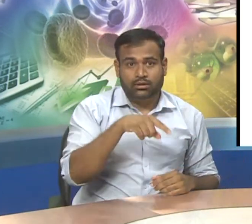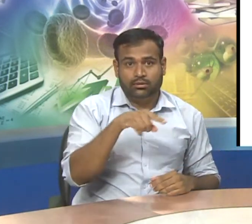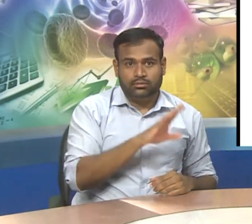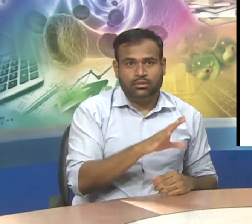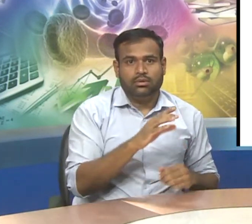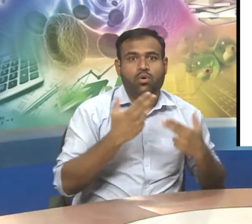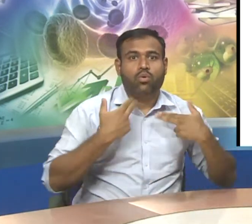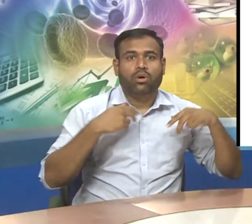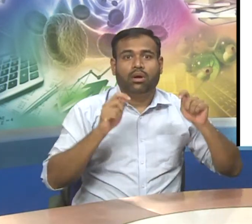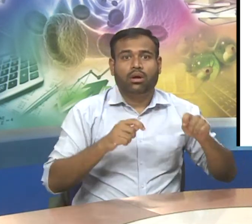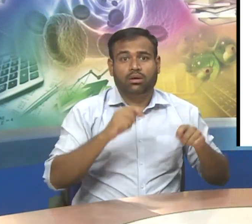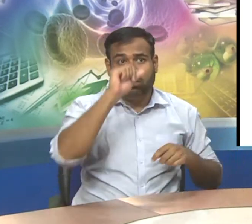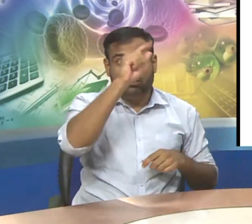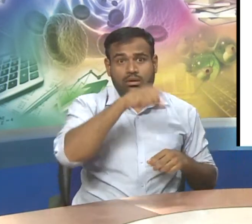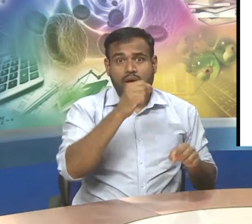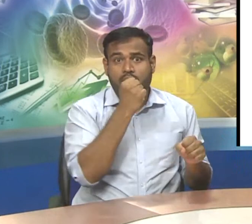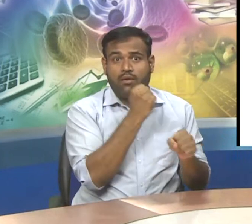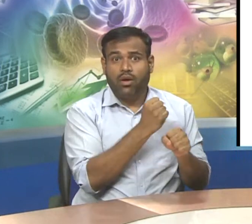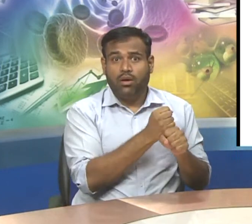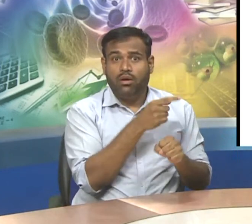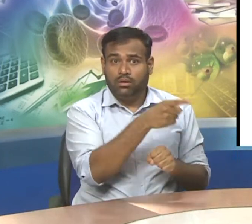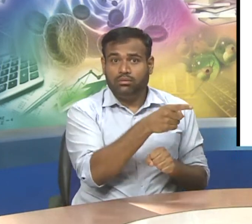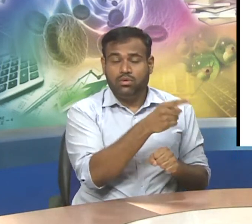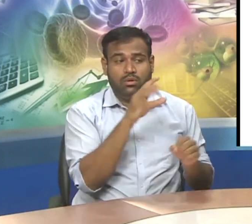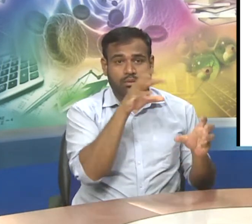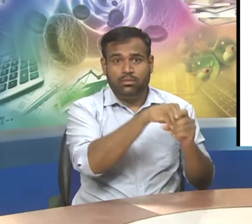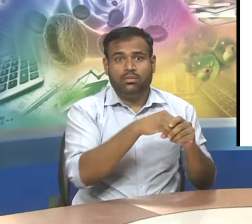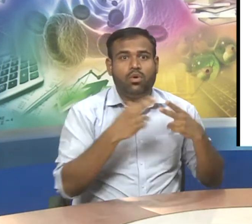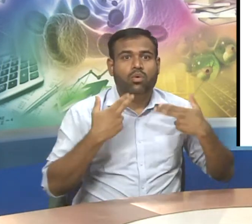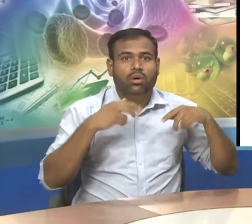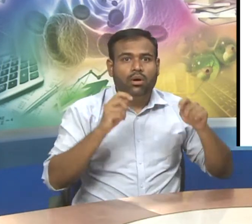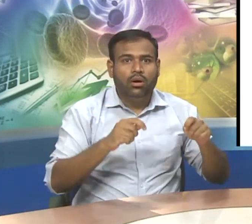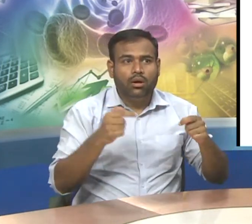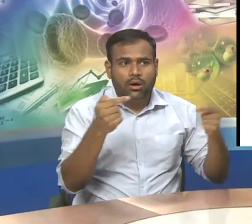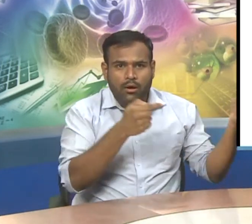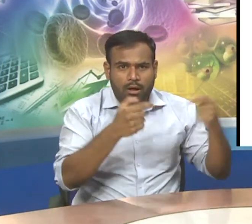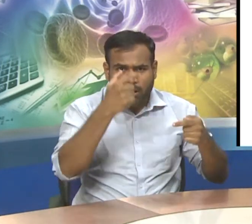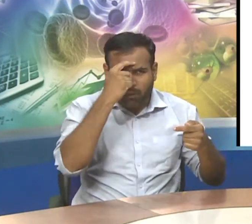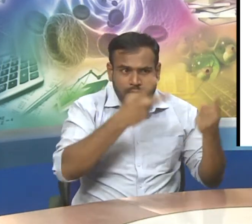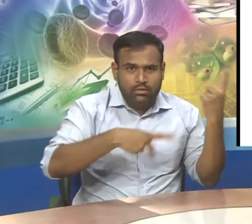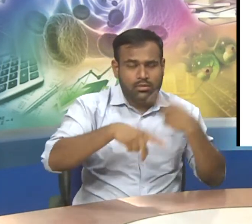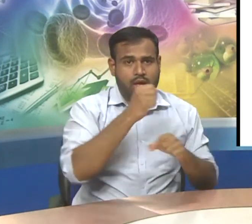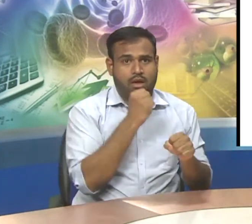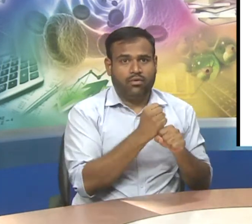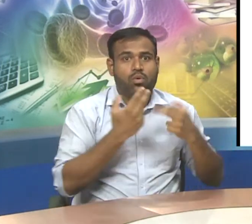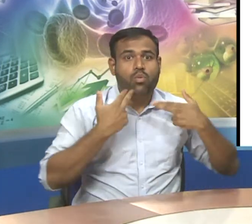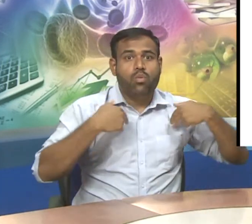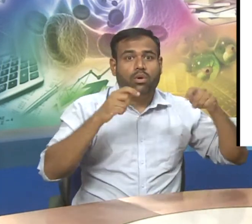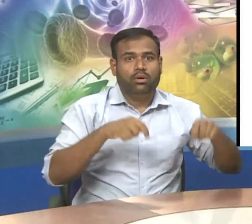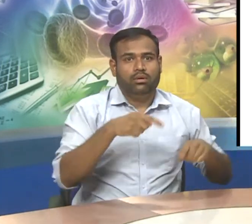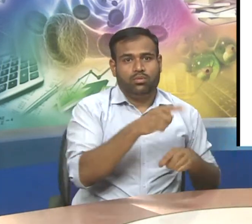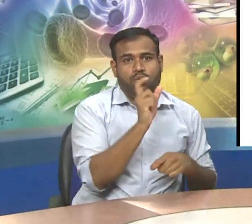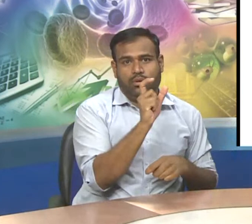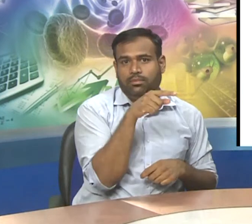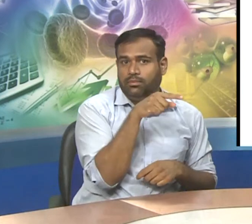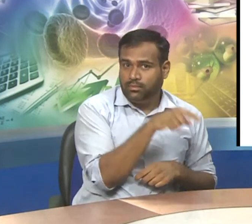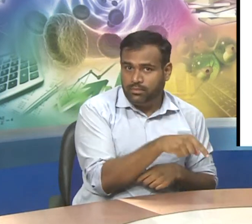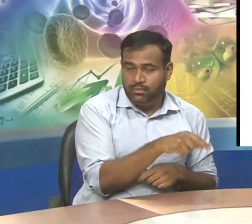And below that you can see the Attorney General of India. It comes under the union government. And similarly on